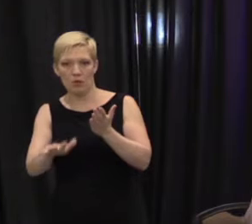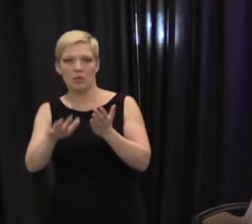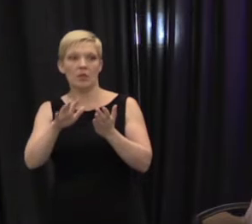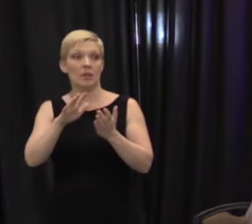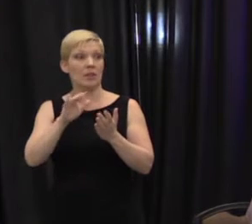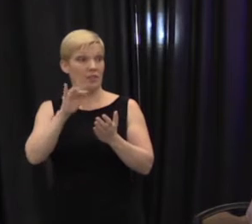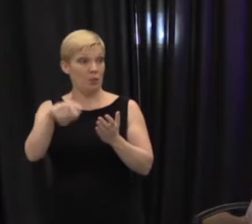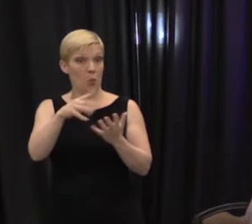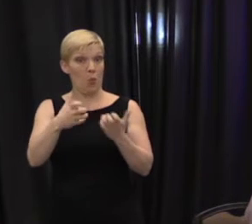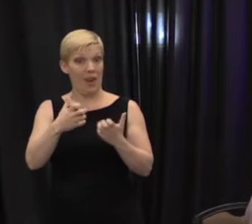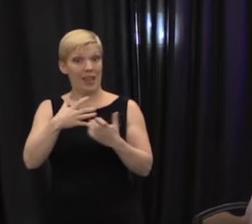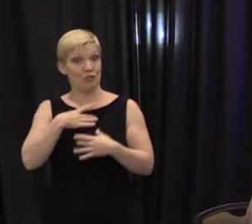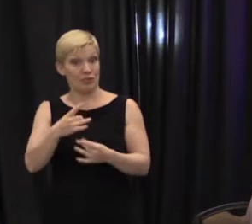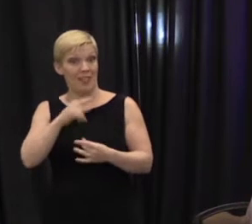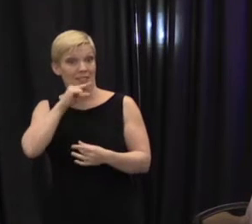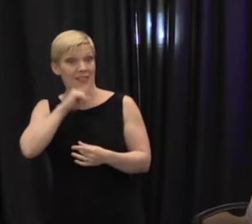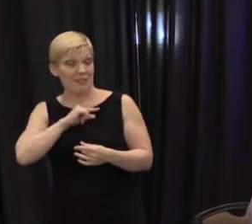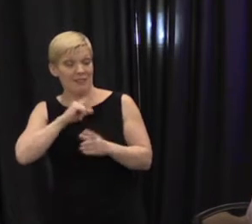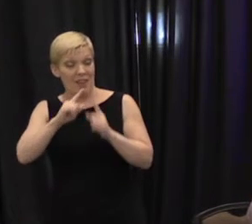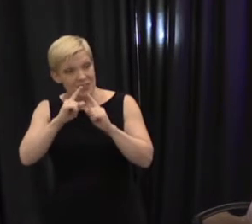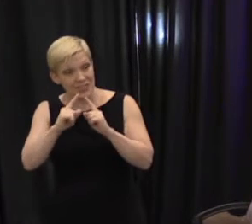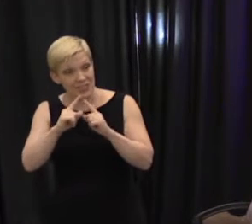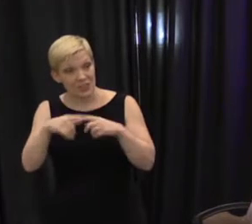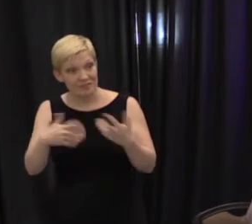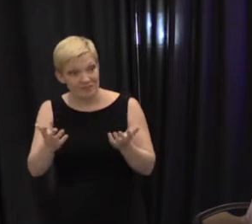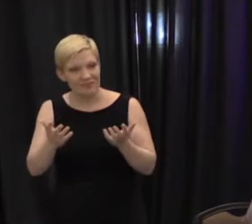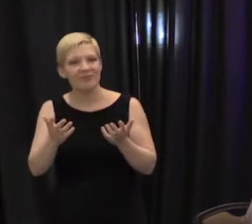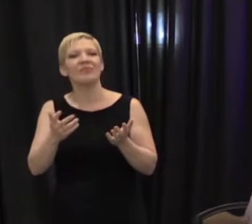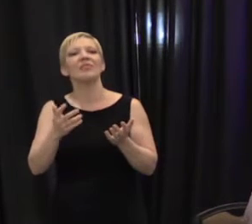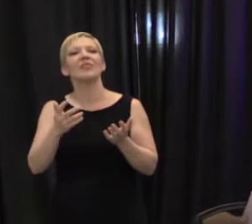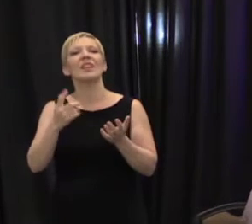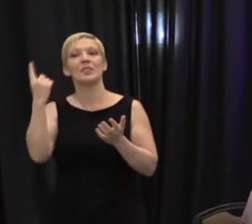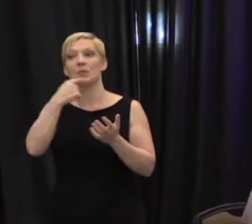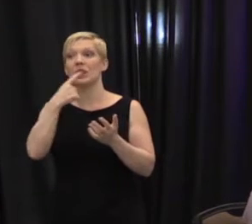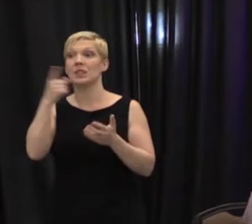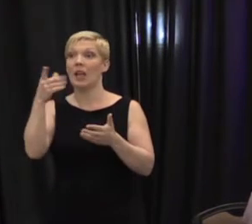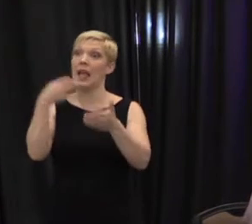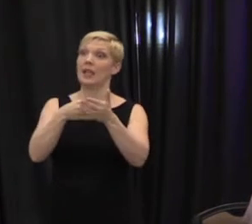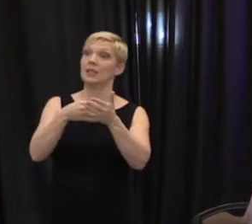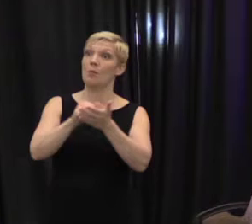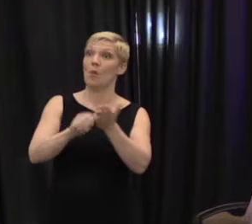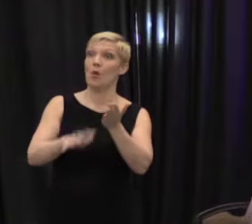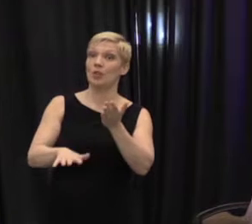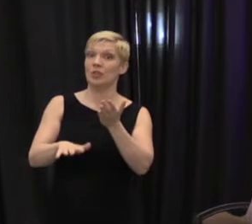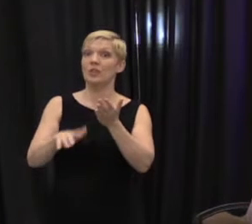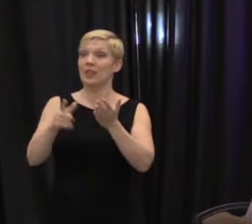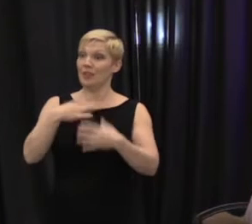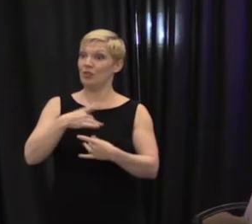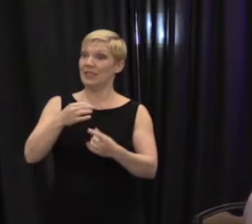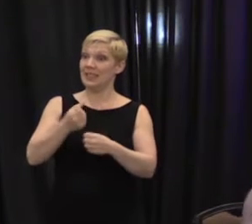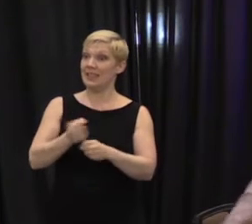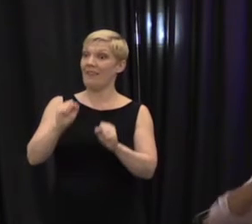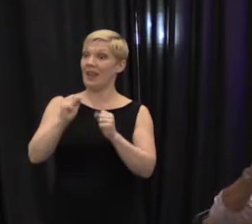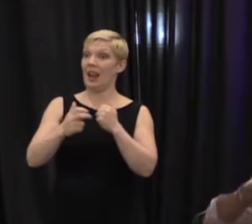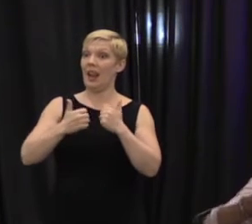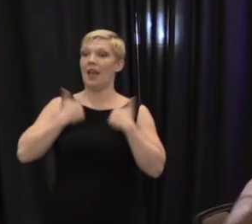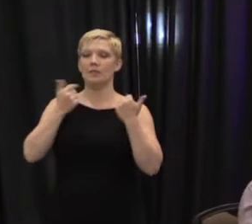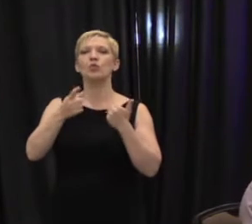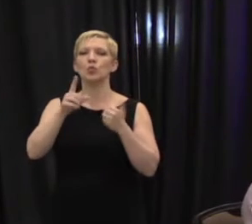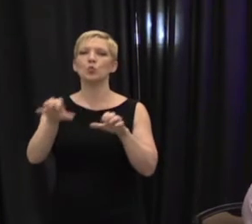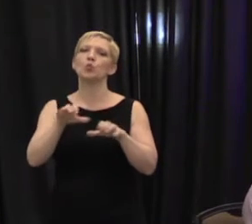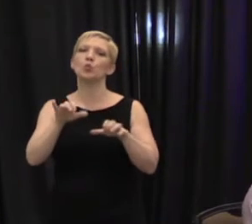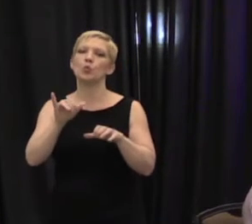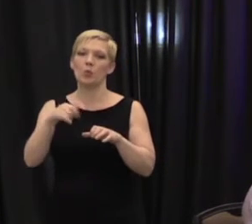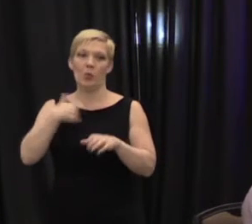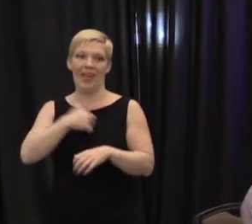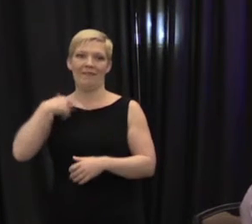Thanksgiving conversation, just know that if someone says that they are against abortions because they're interested in saving lives, just know they're doing the opposite. And we